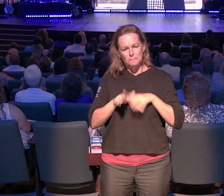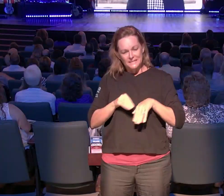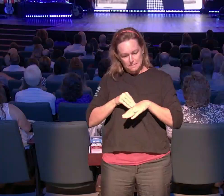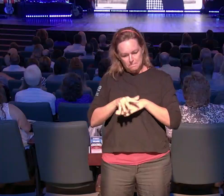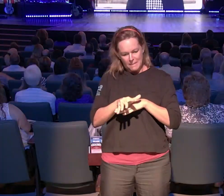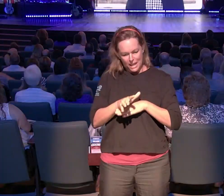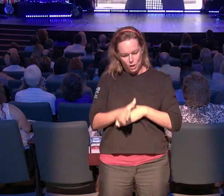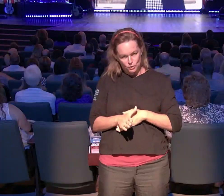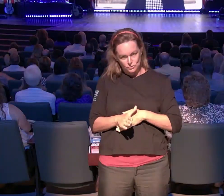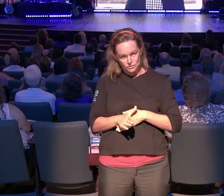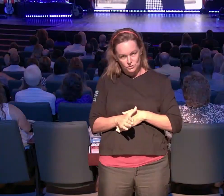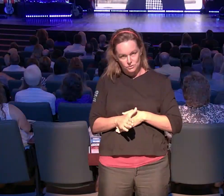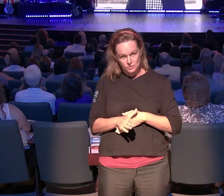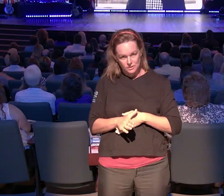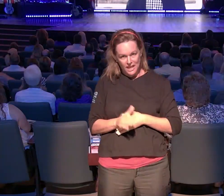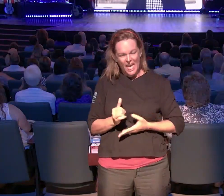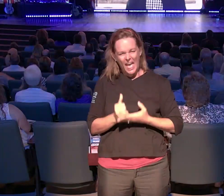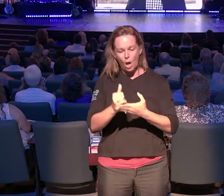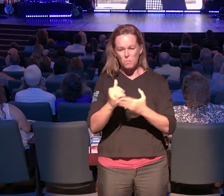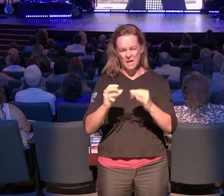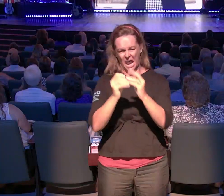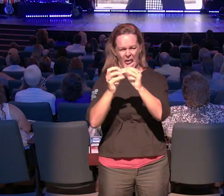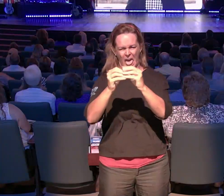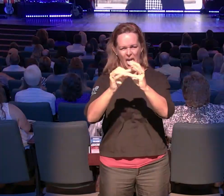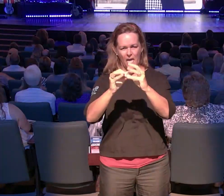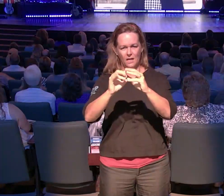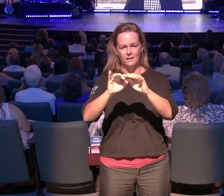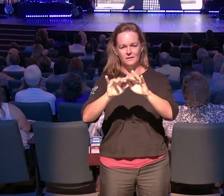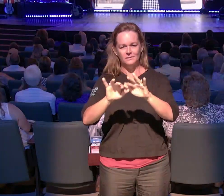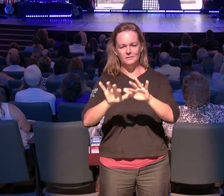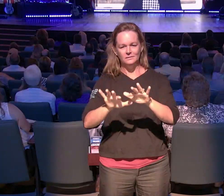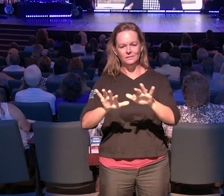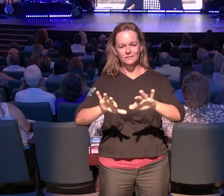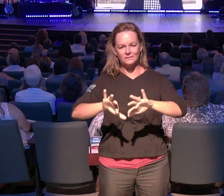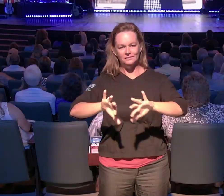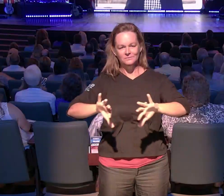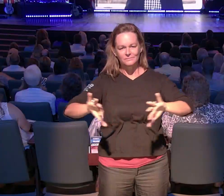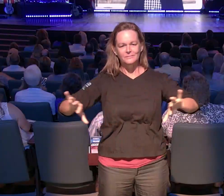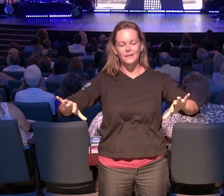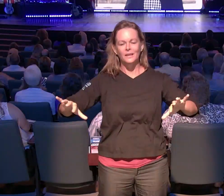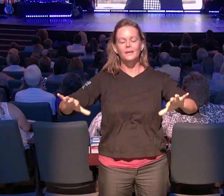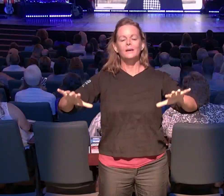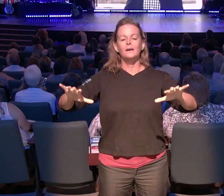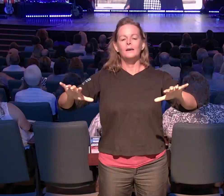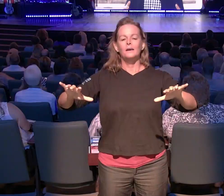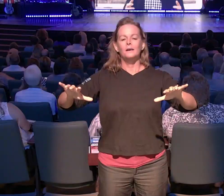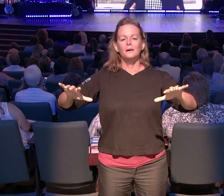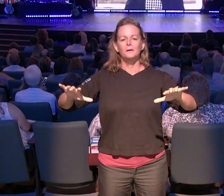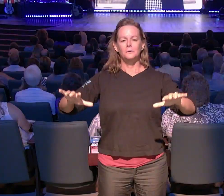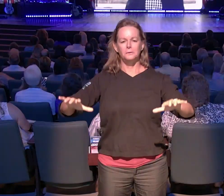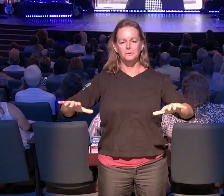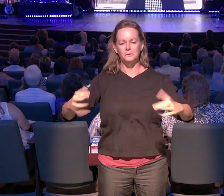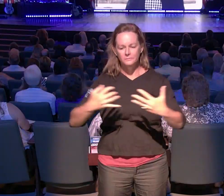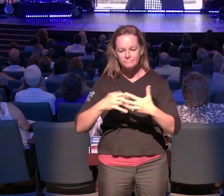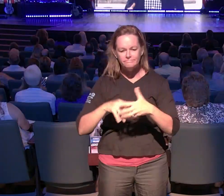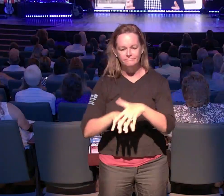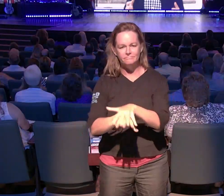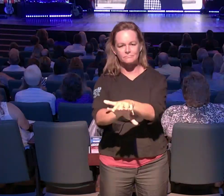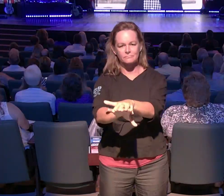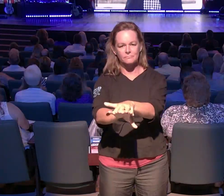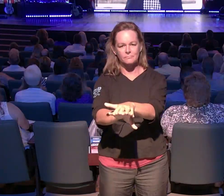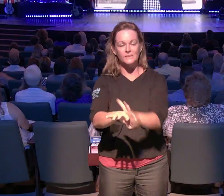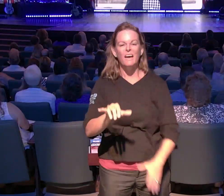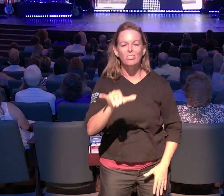that has been defined by criticism and such deep division in our country, we as the church, we have the responsibility and